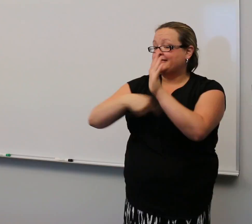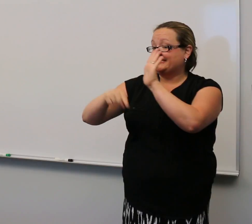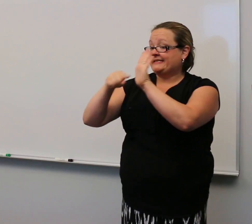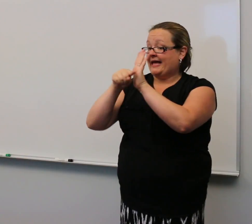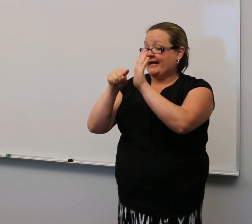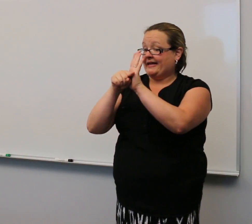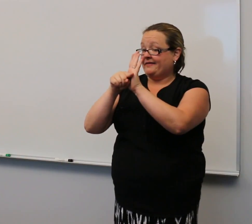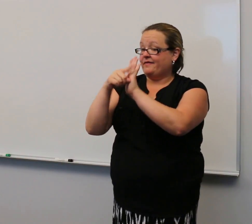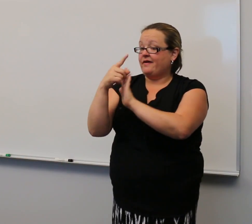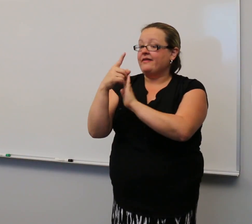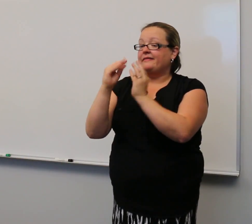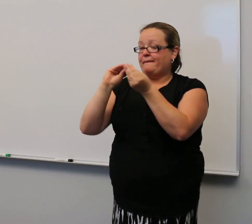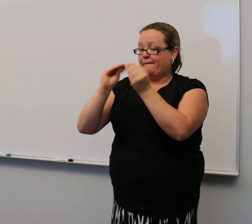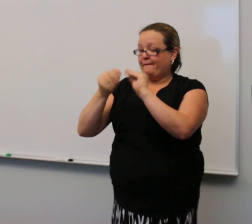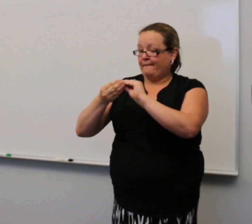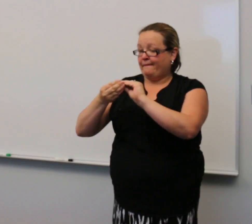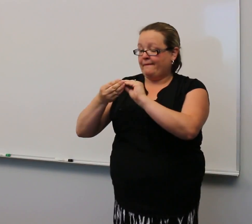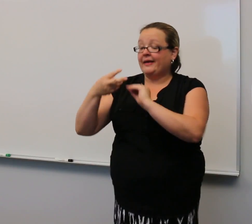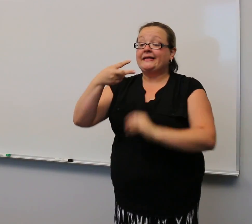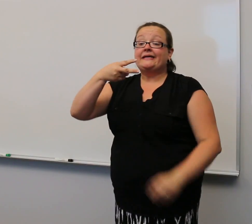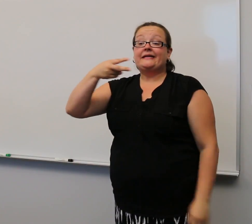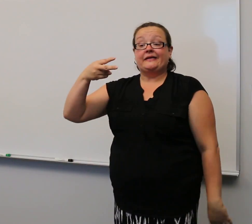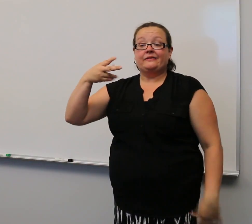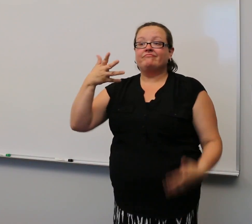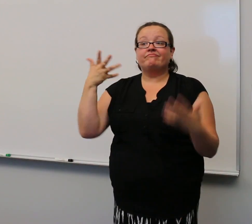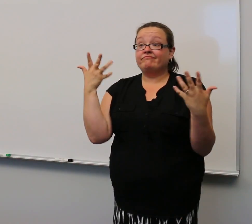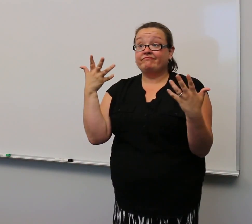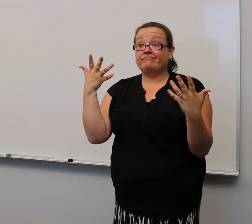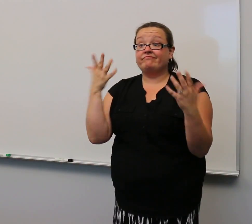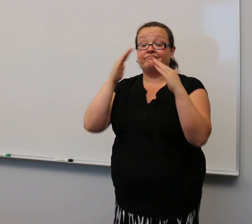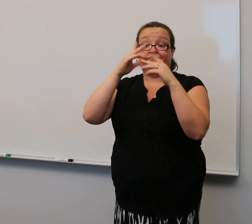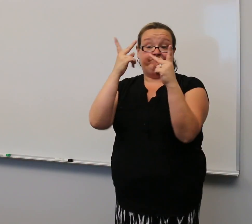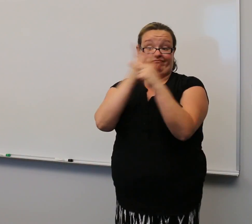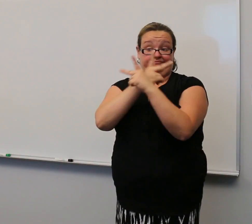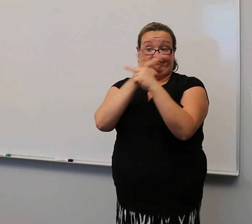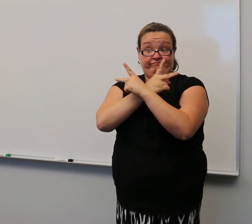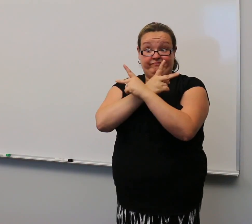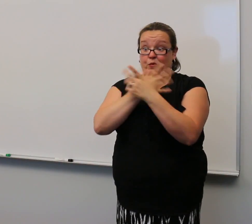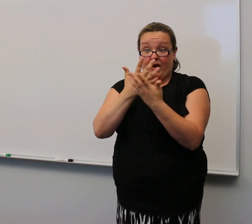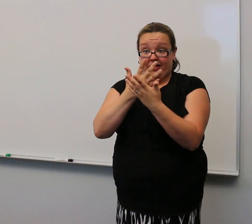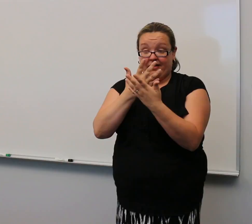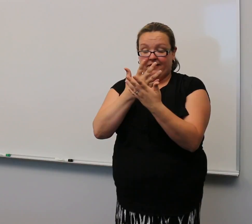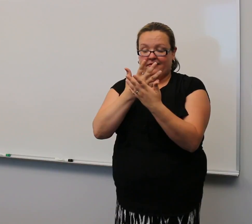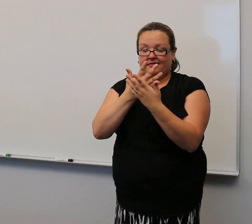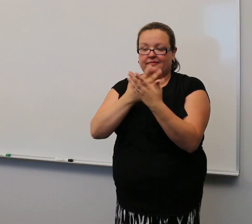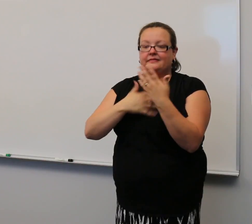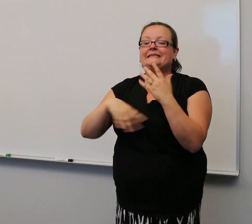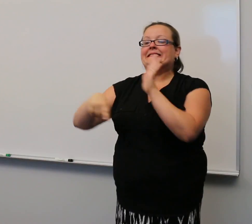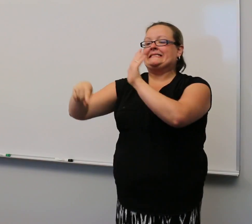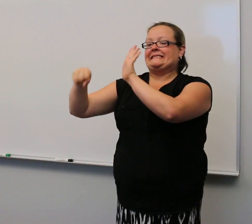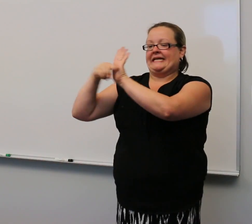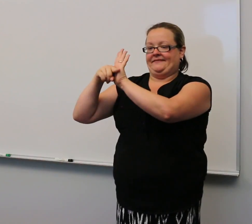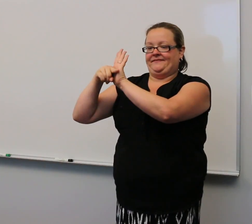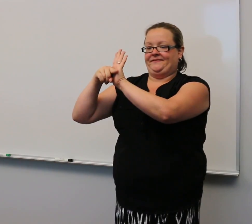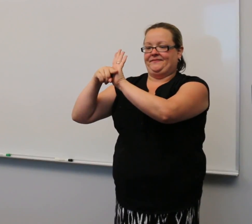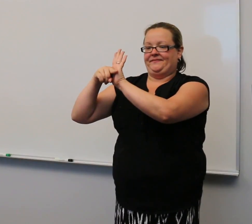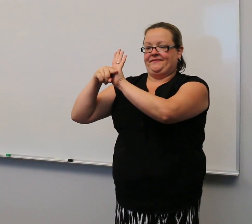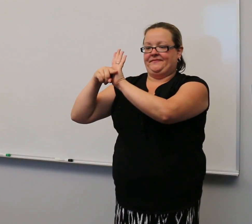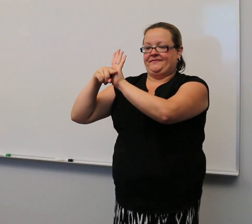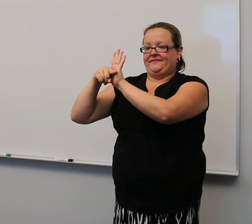1. And when I multiply these two numbers together, my overall answer is negative. 5 times -1